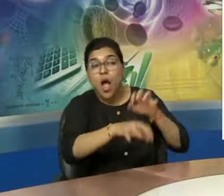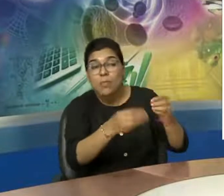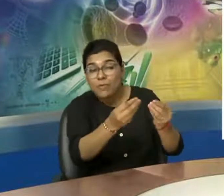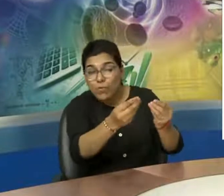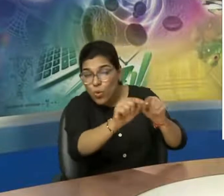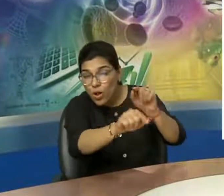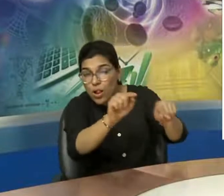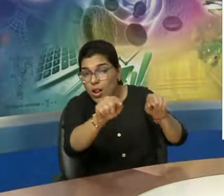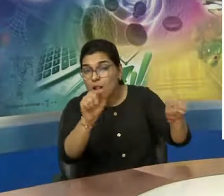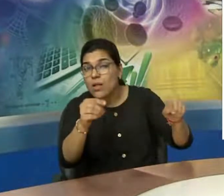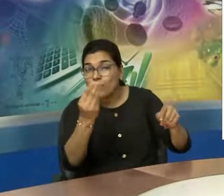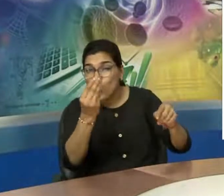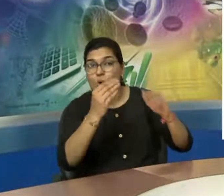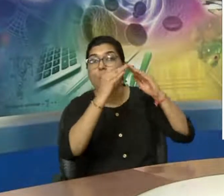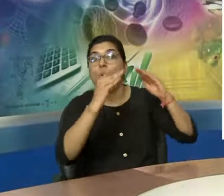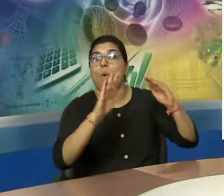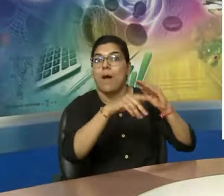That is the place where it lives.